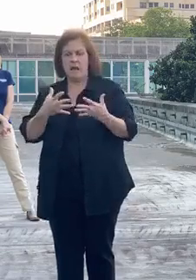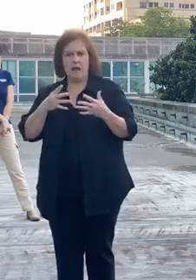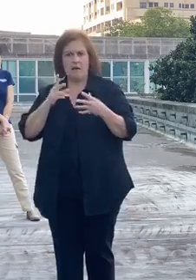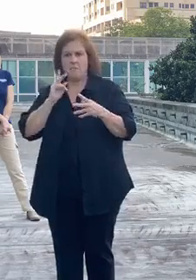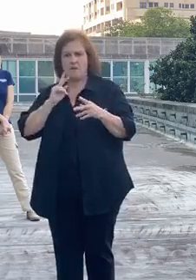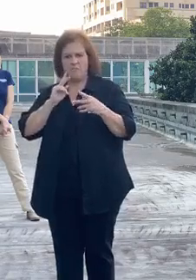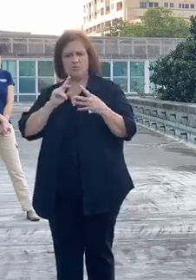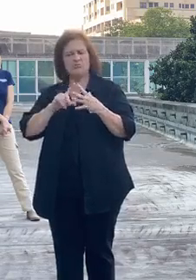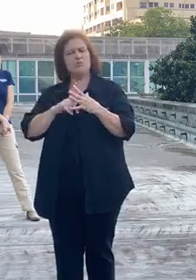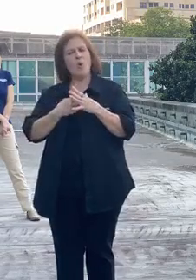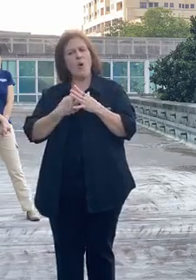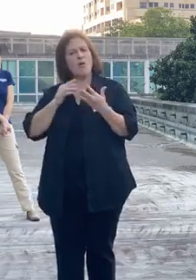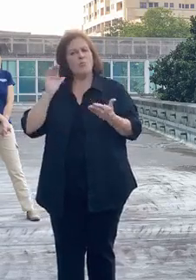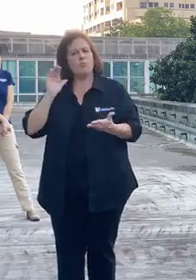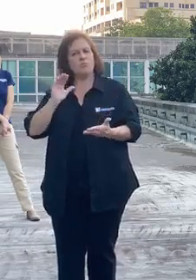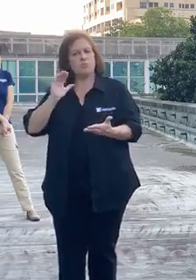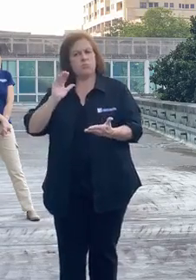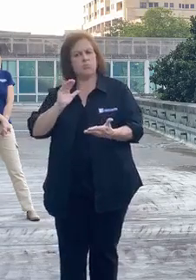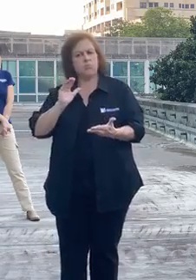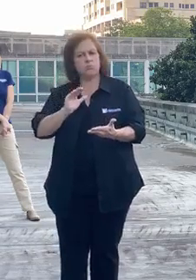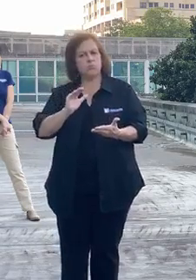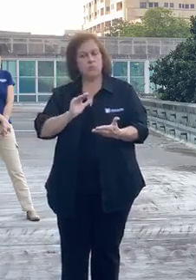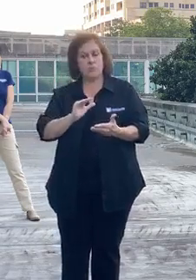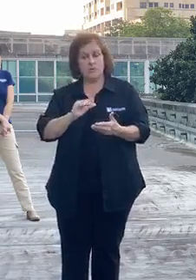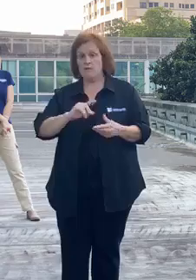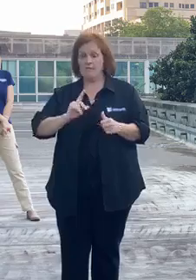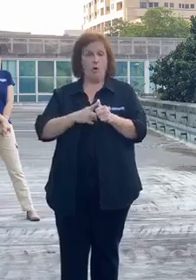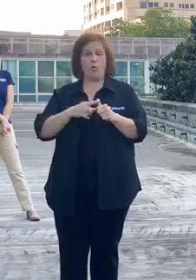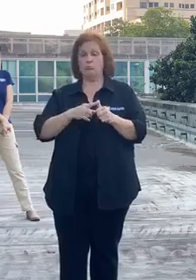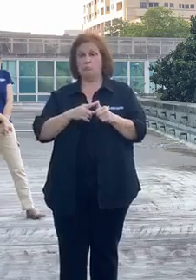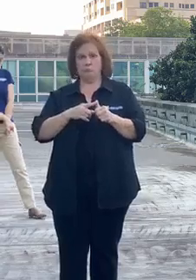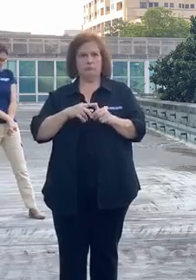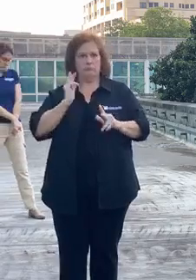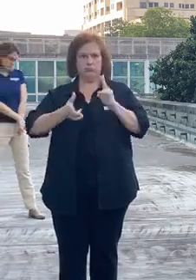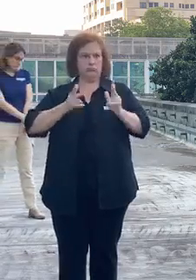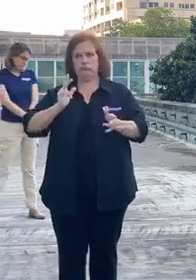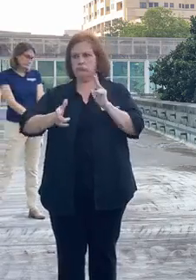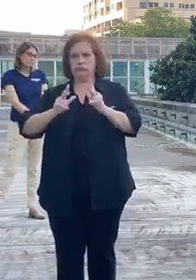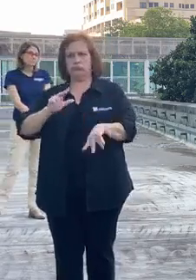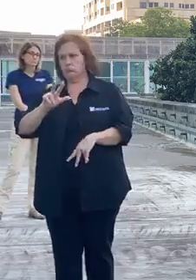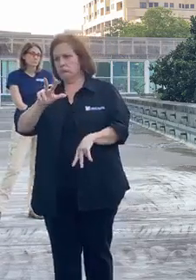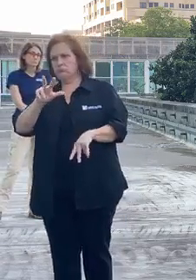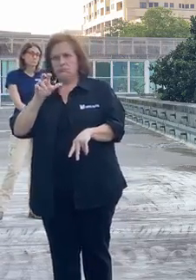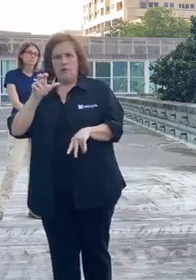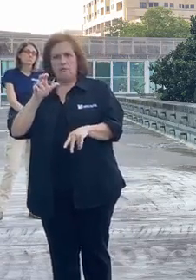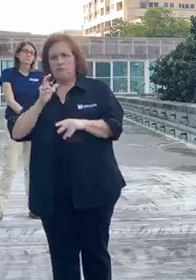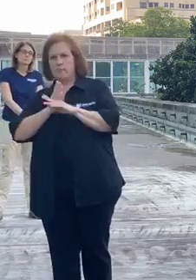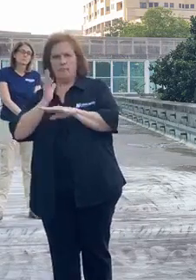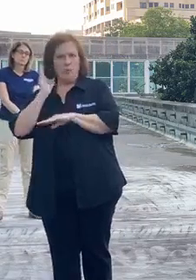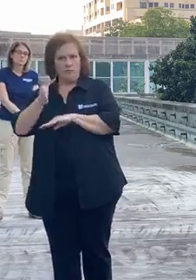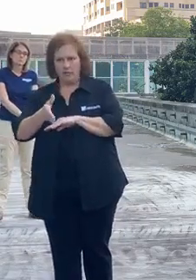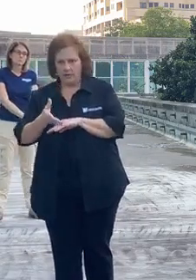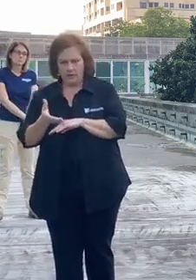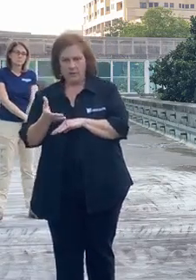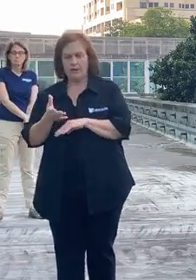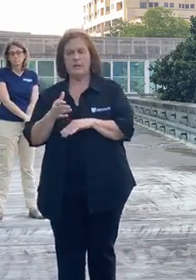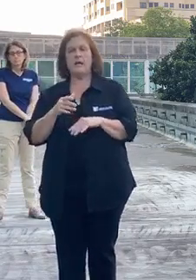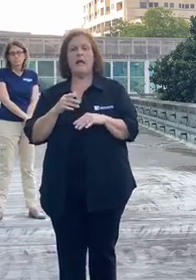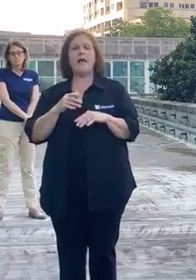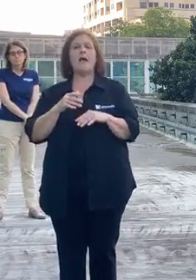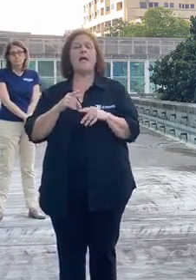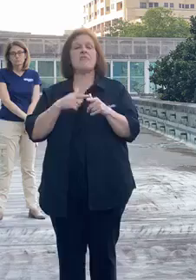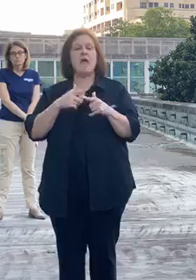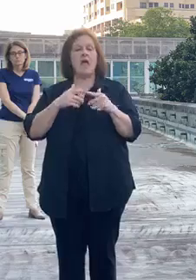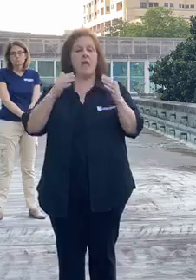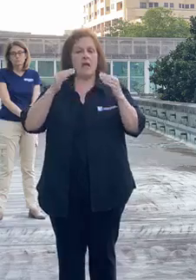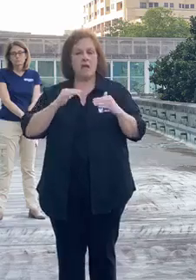were just diminishing. When we first started, we were, cranking out up to 300 at each site. Then we